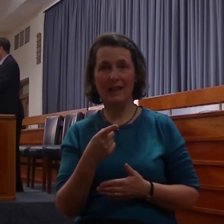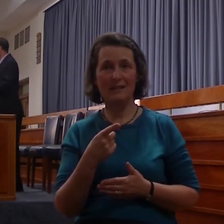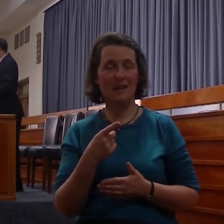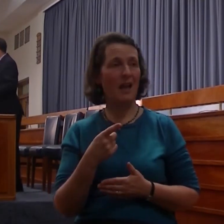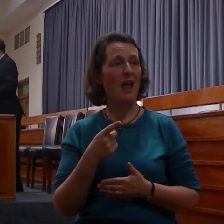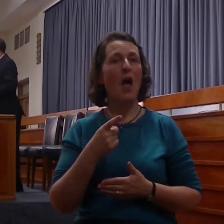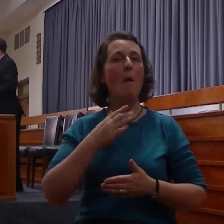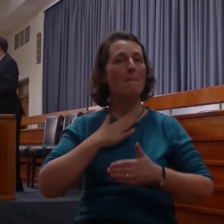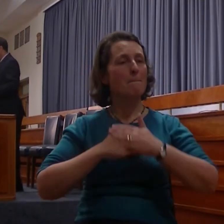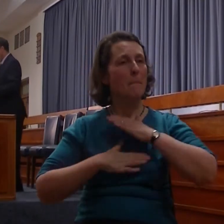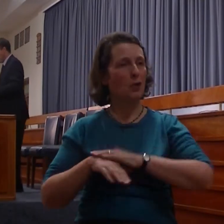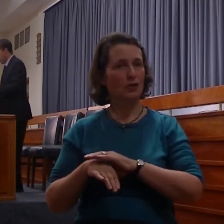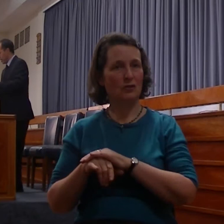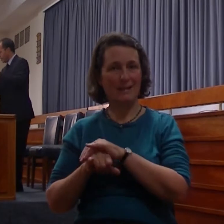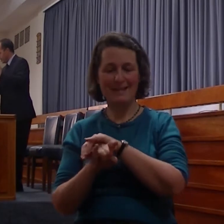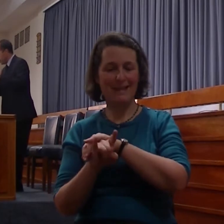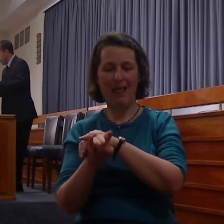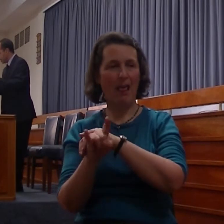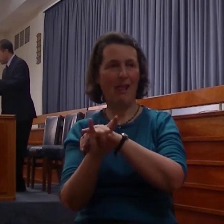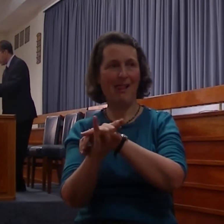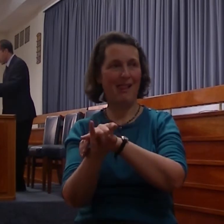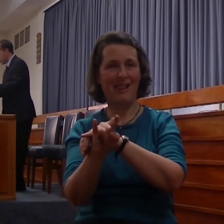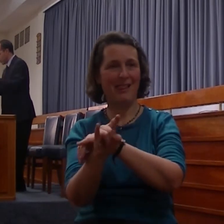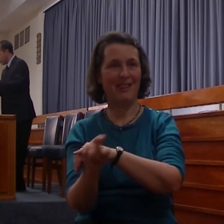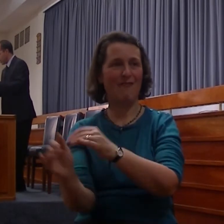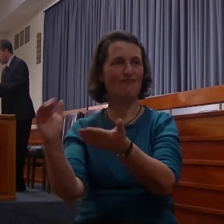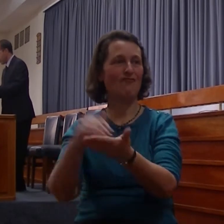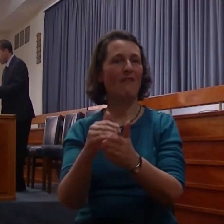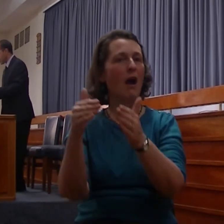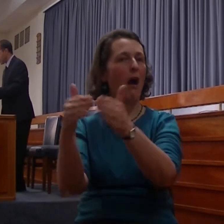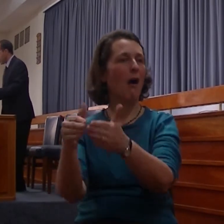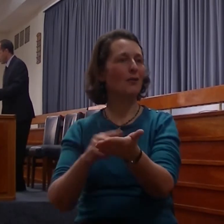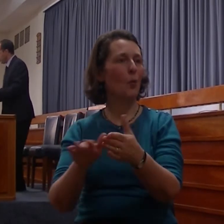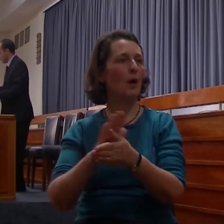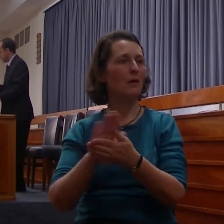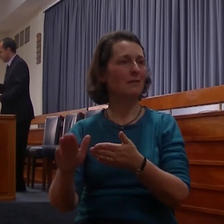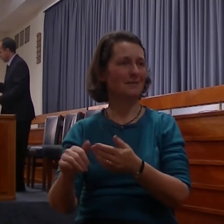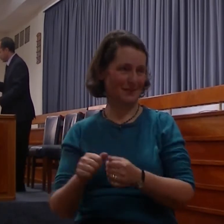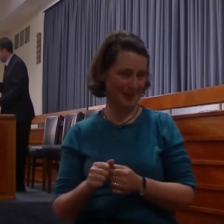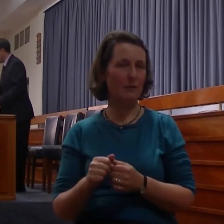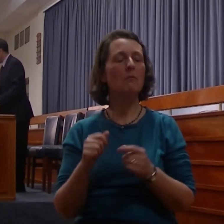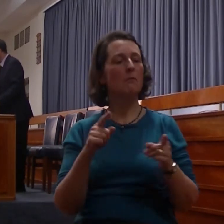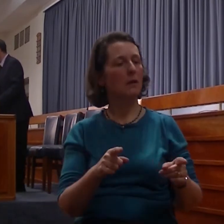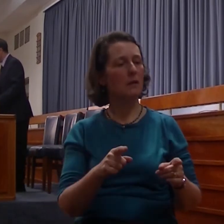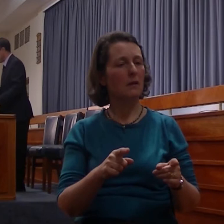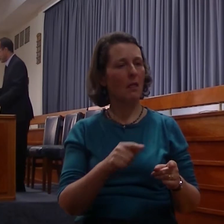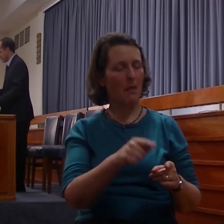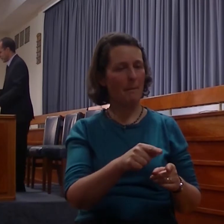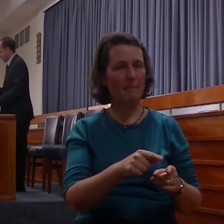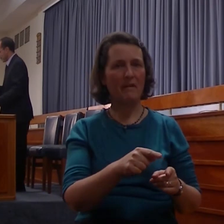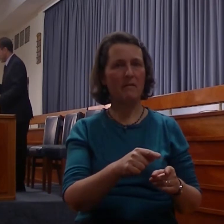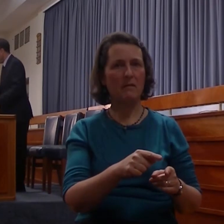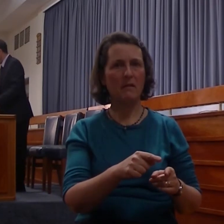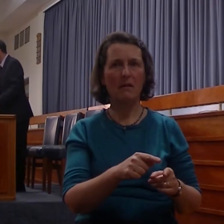Remember, as Spurgeon said, through patience or perseverance, the snail reached the ark. So they had